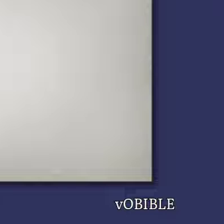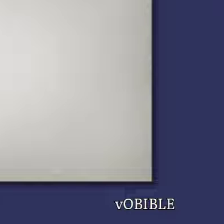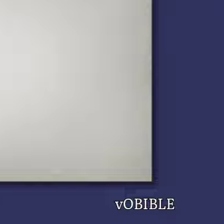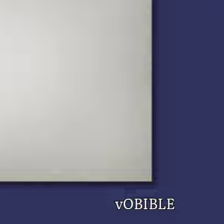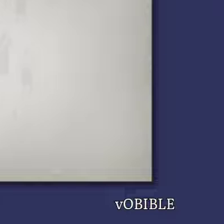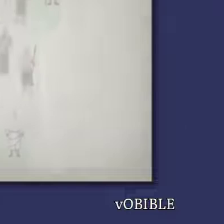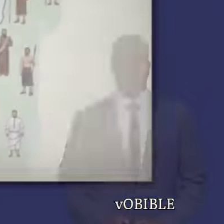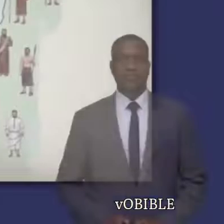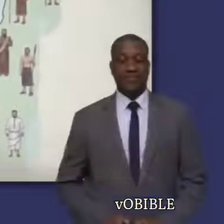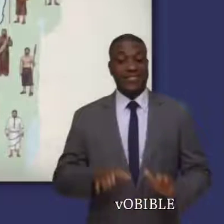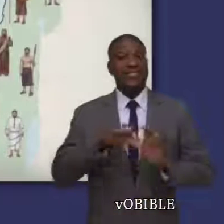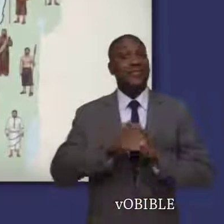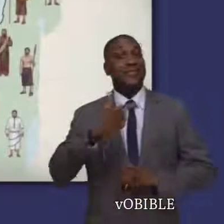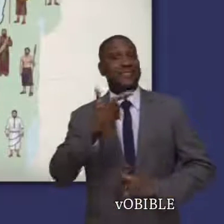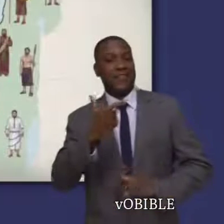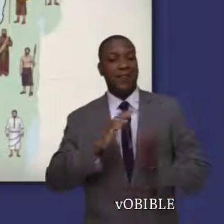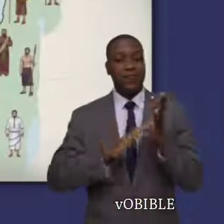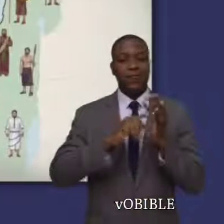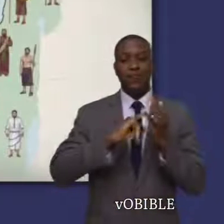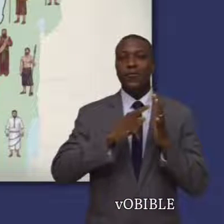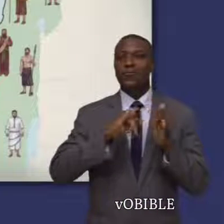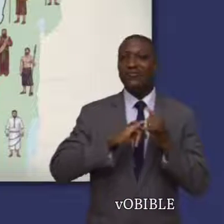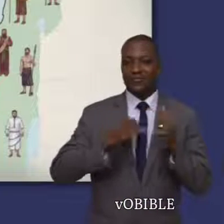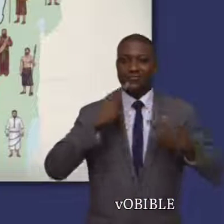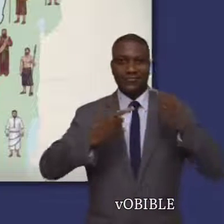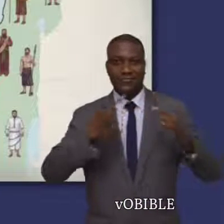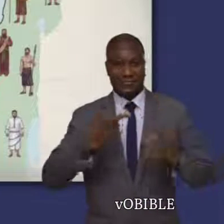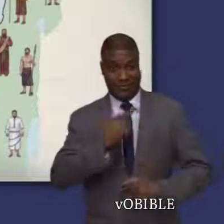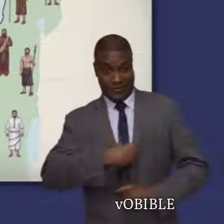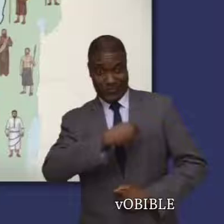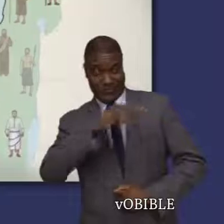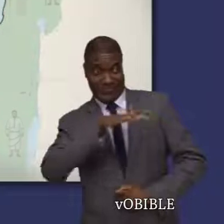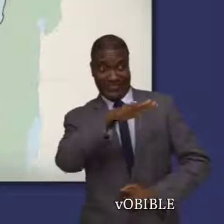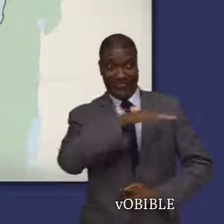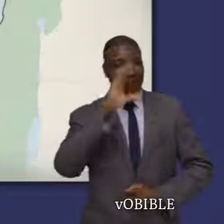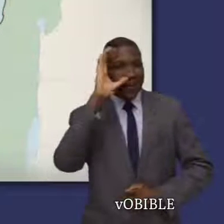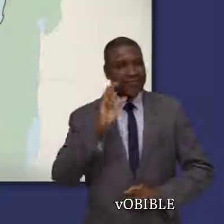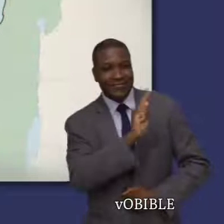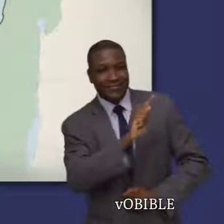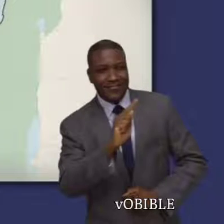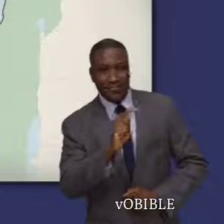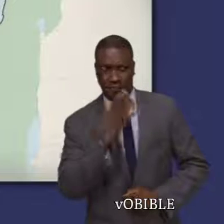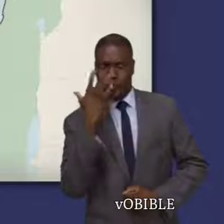In chapter 7, Moses tells the Israelites that Jehovah will clear away the nations in the Promised Land, which are